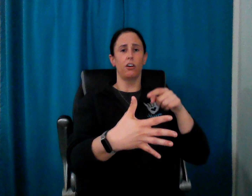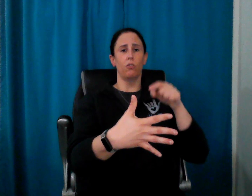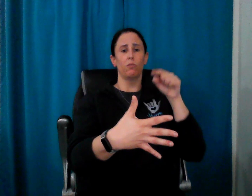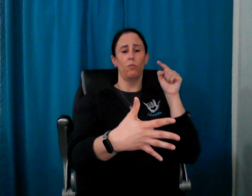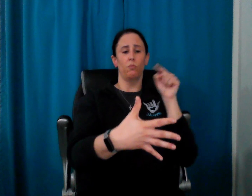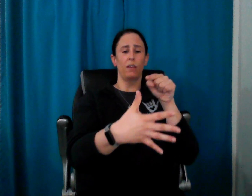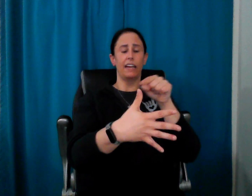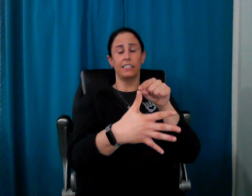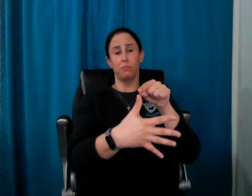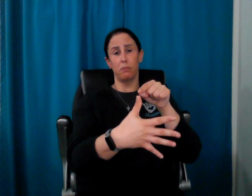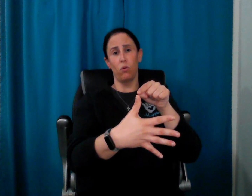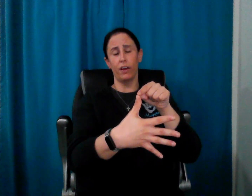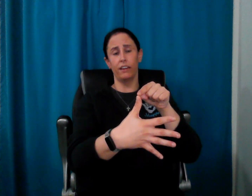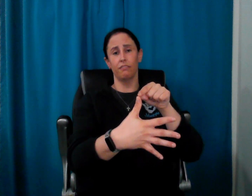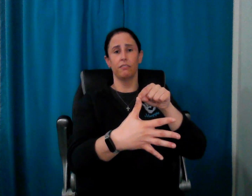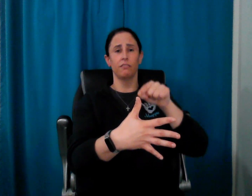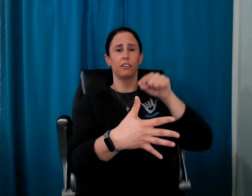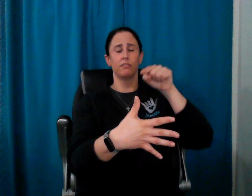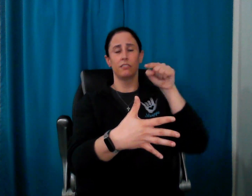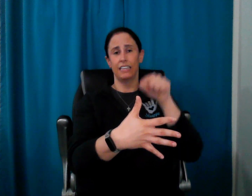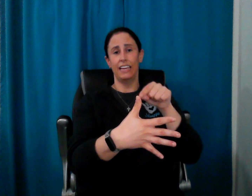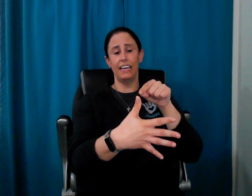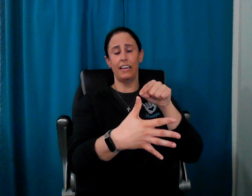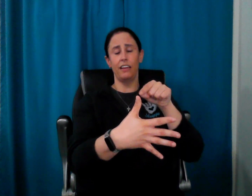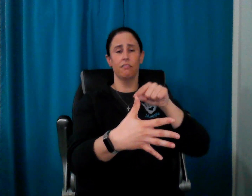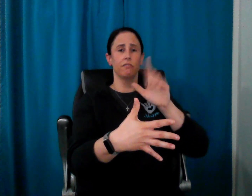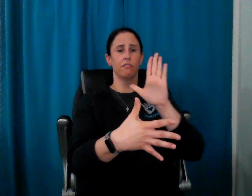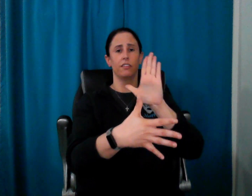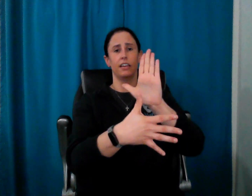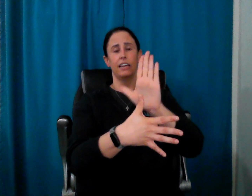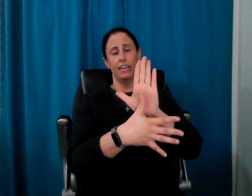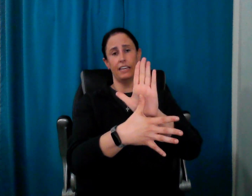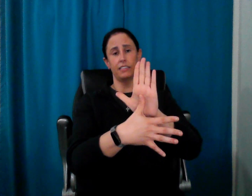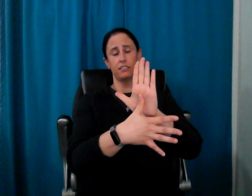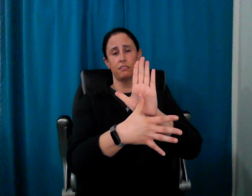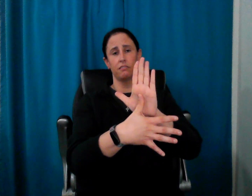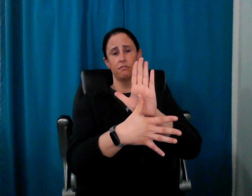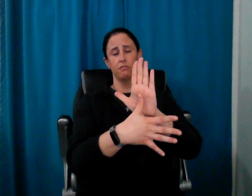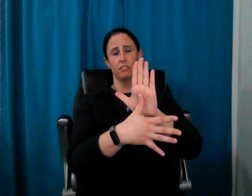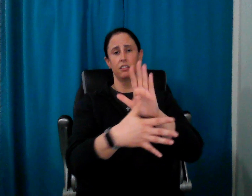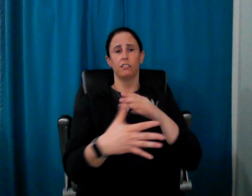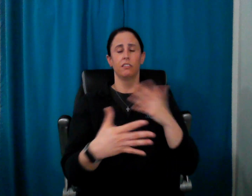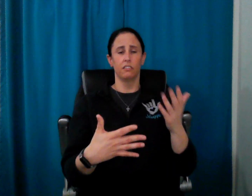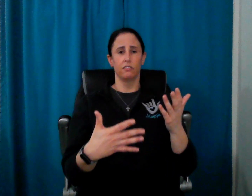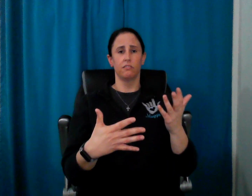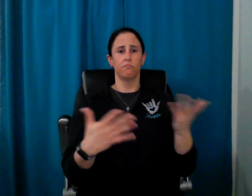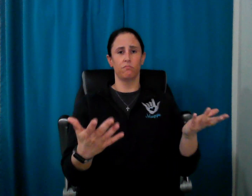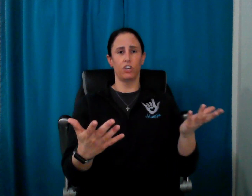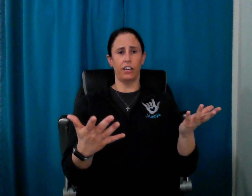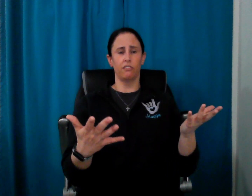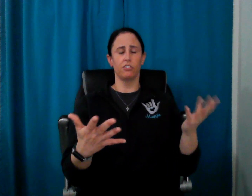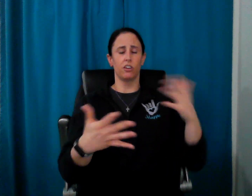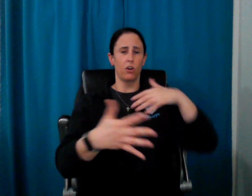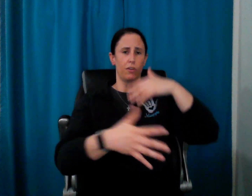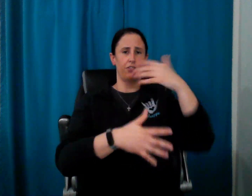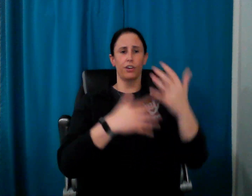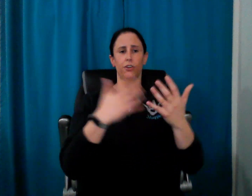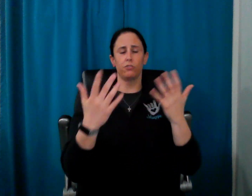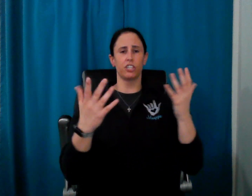So anytime I point, he, his. Okay, so going through just